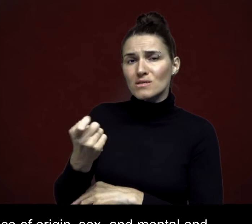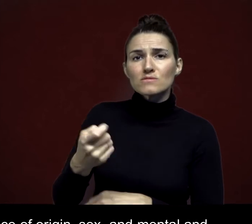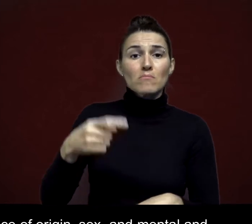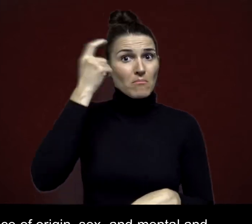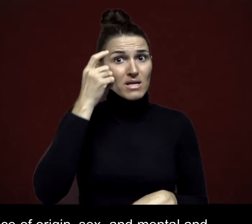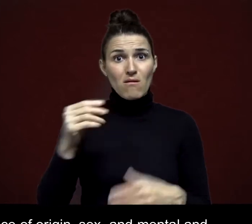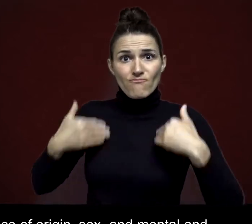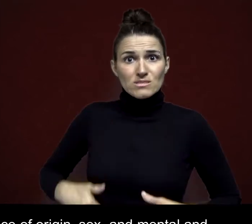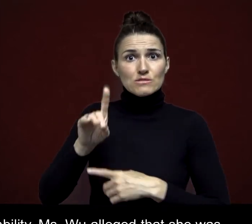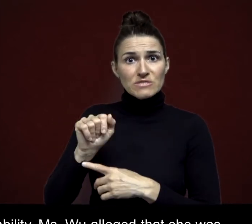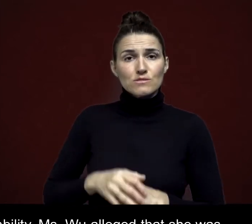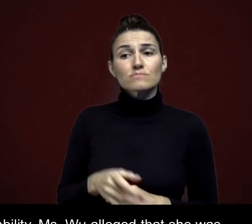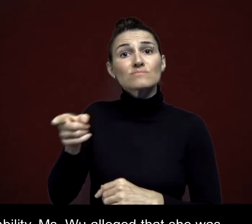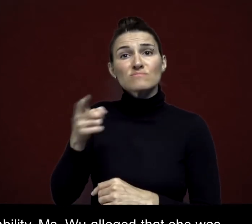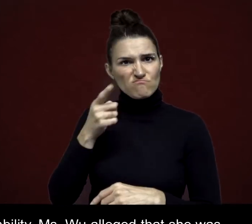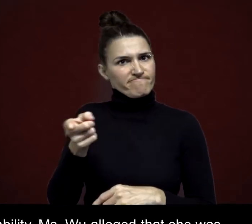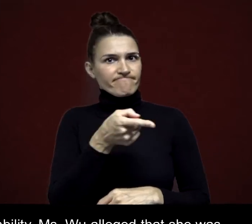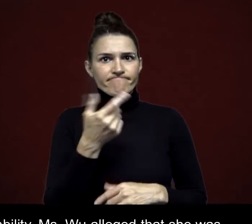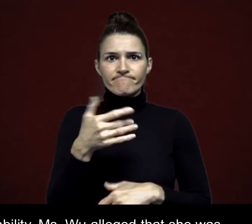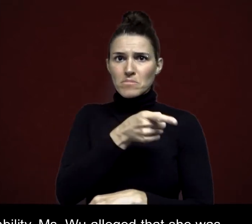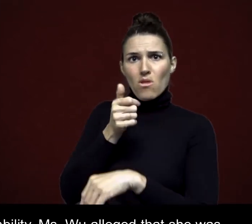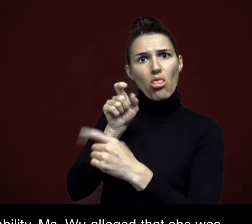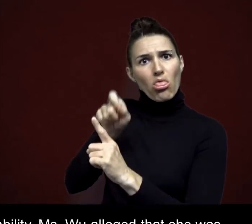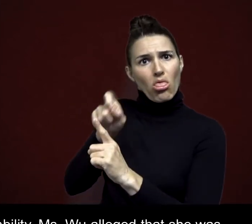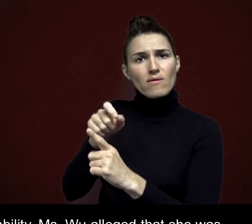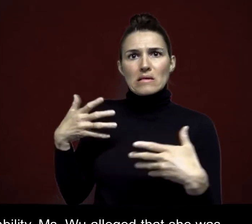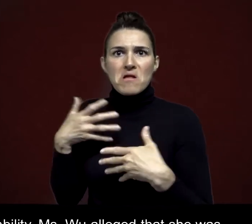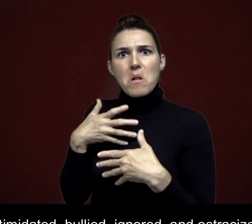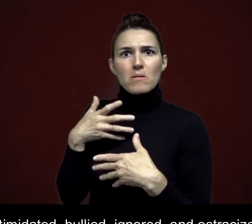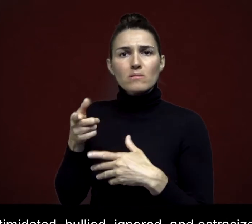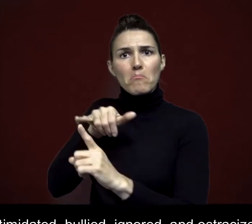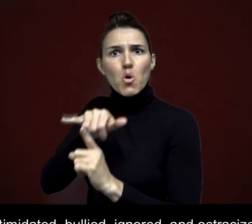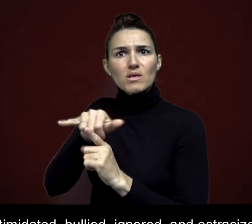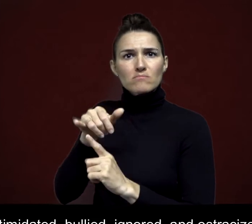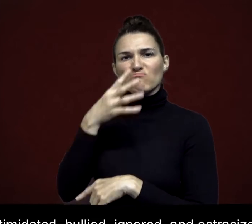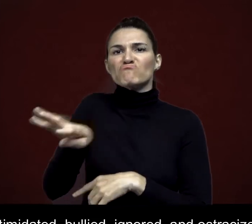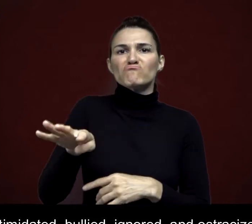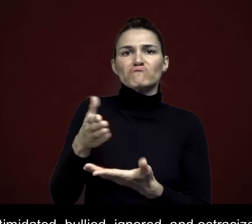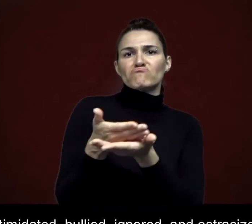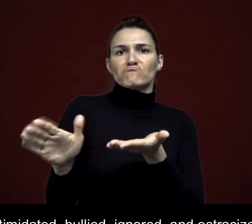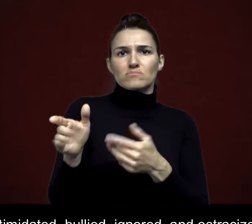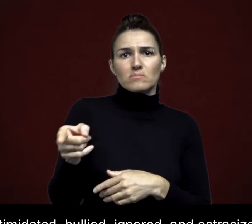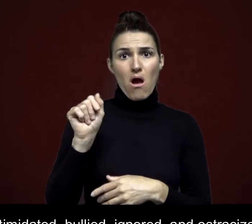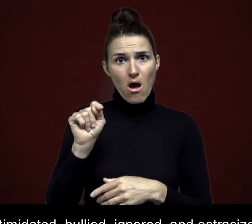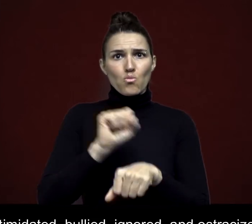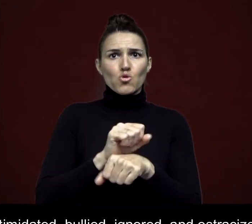sex, and mental and physical disability. Ms. Wu alleged that she was harassed, intimidated, bullied, ignored, and ostracized